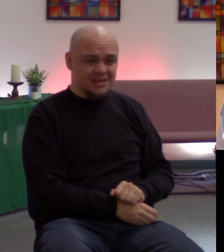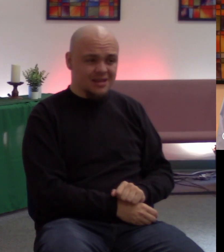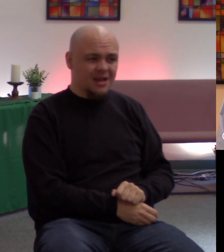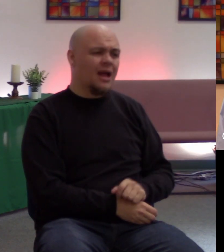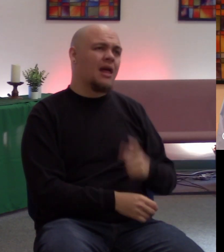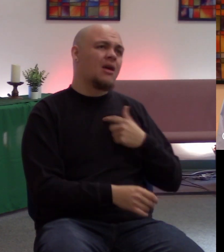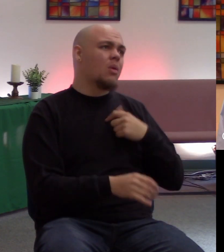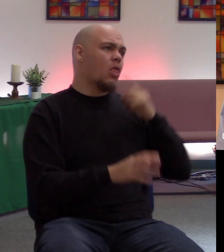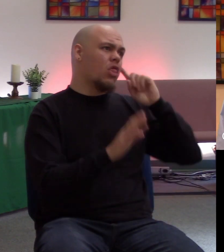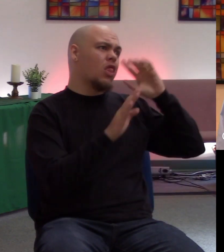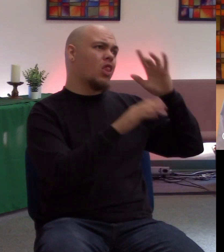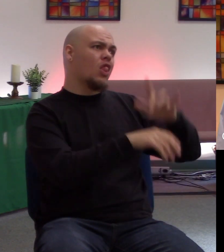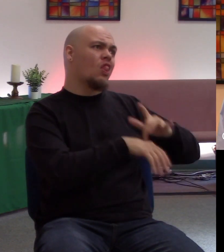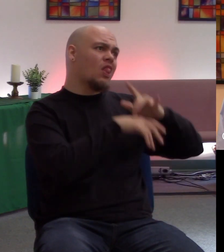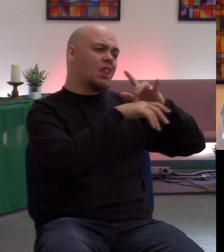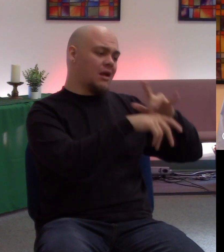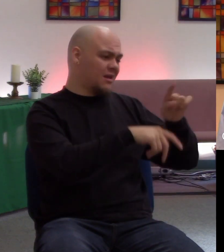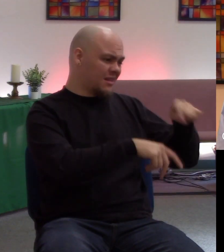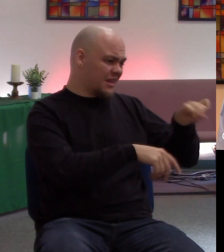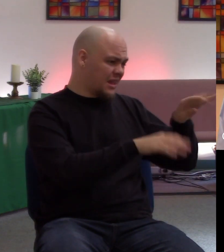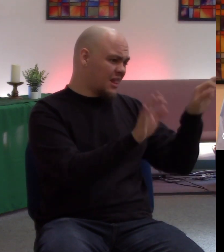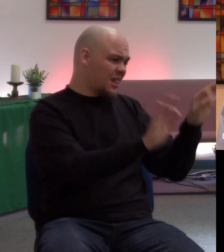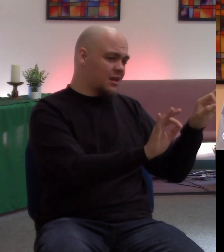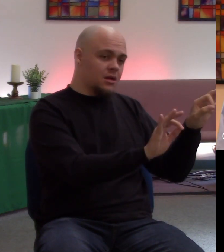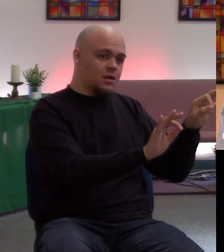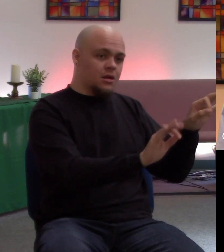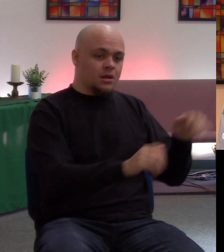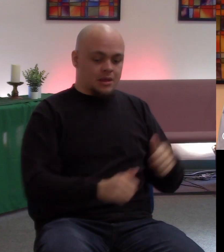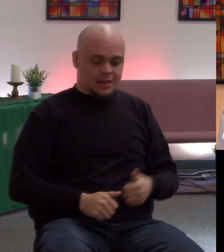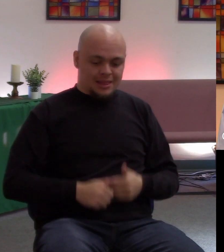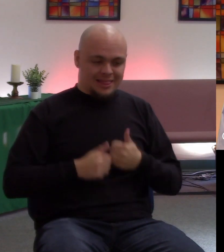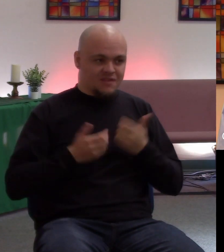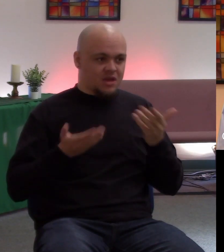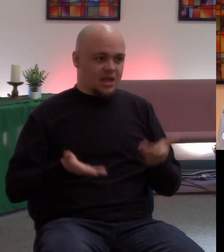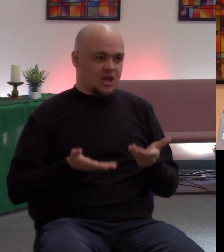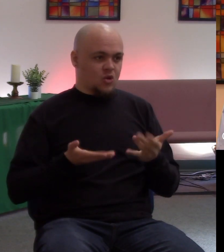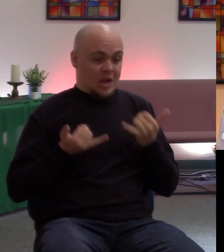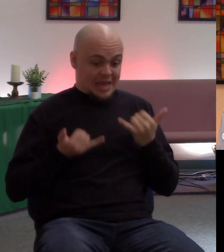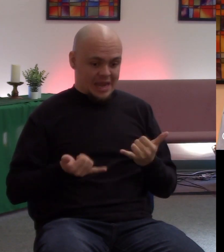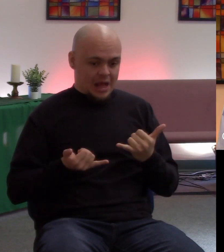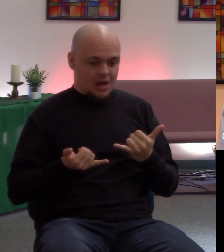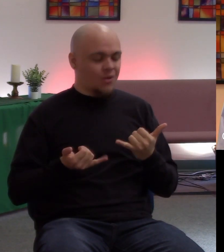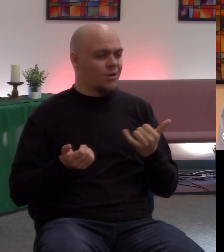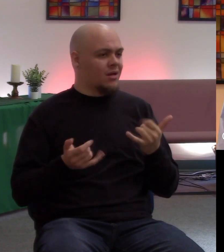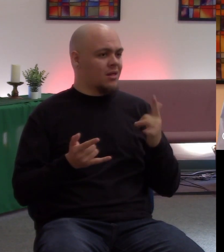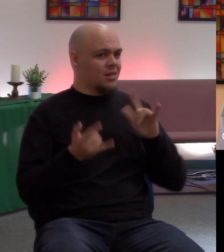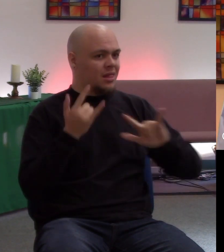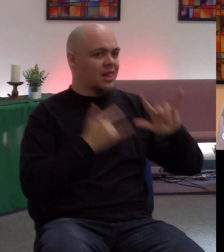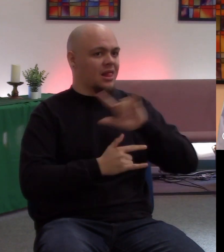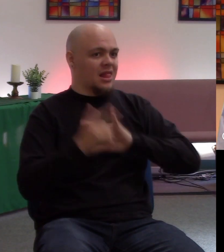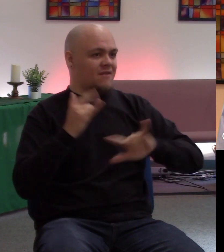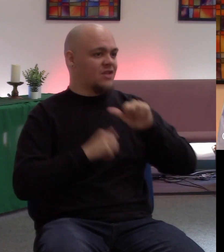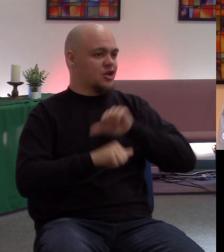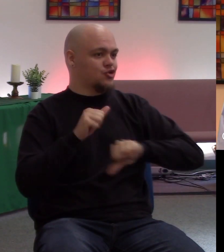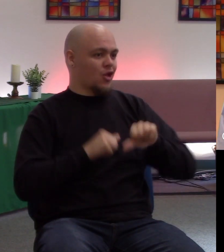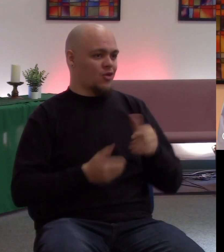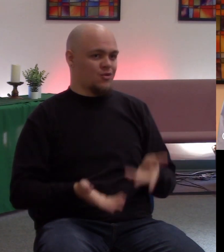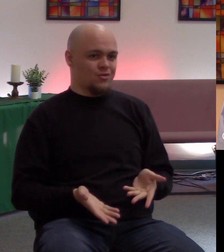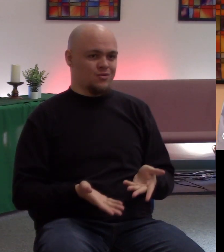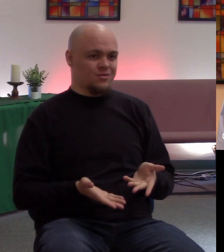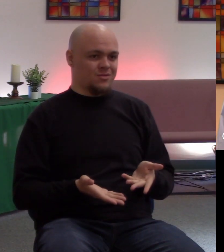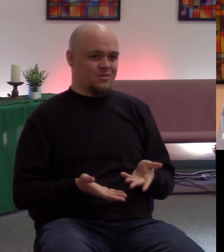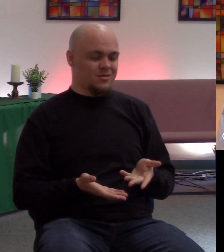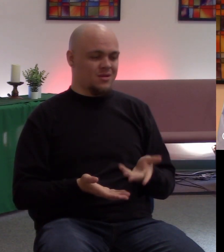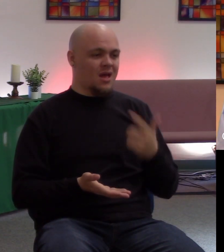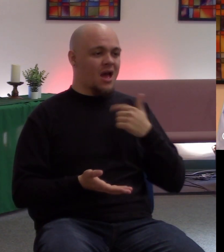What do you think it is? And we get all caught up in all this stuff that doesn't matter, and we forget living here and now,